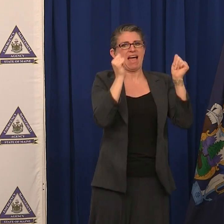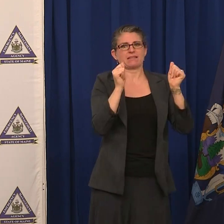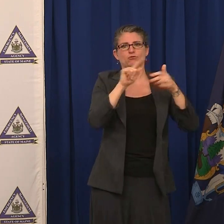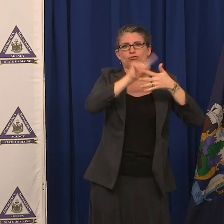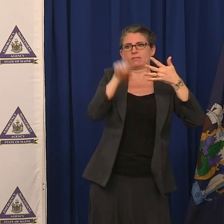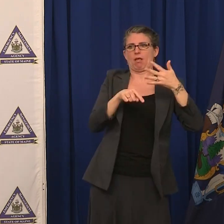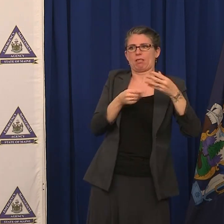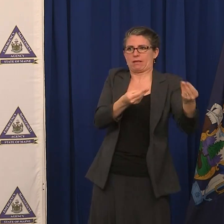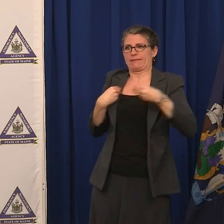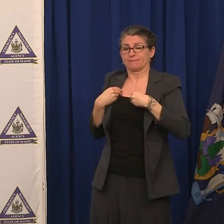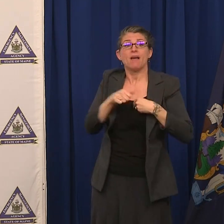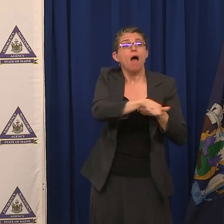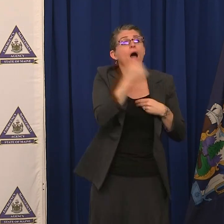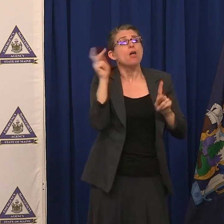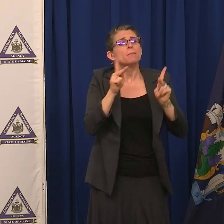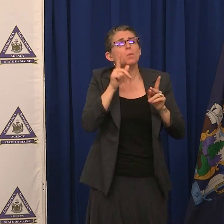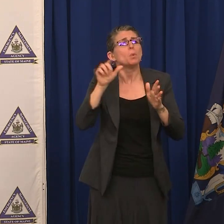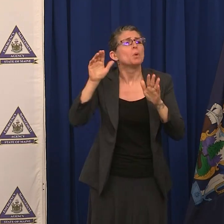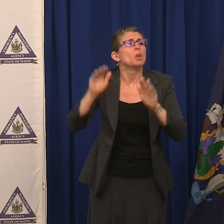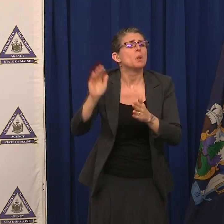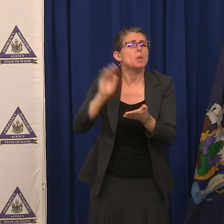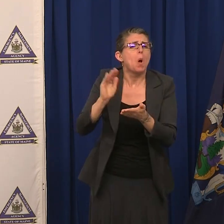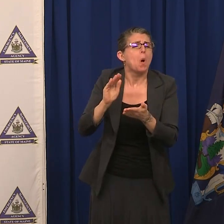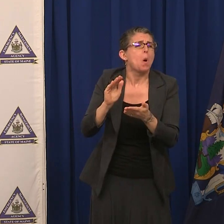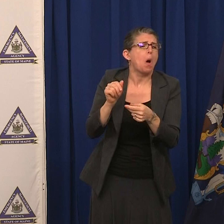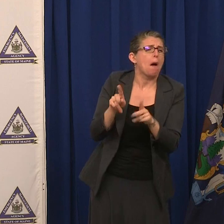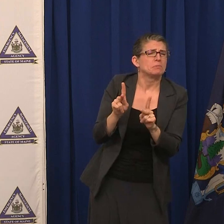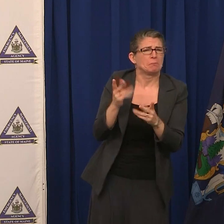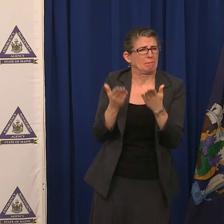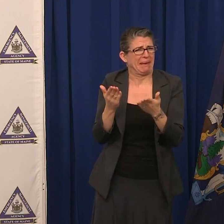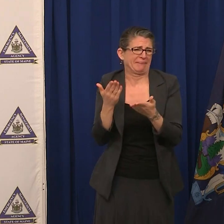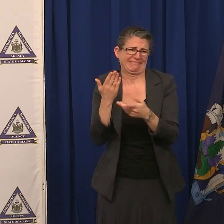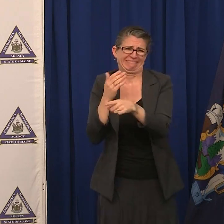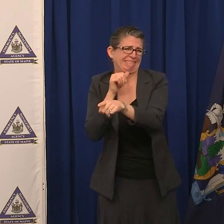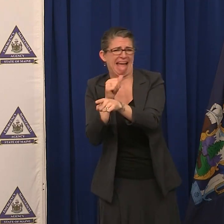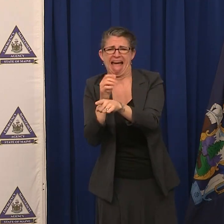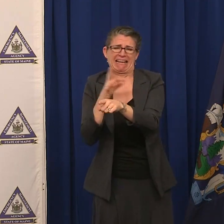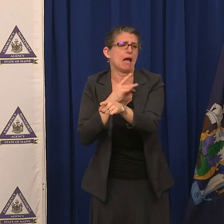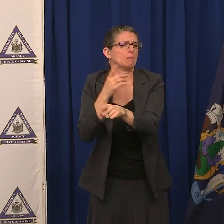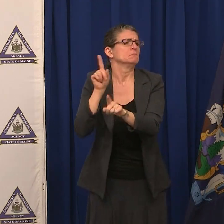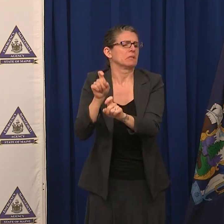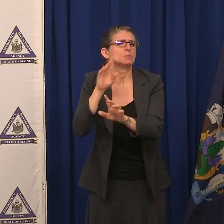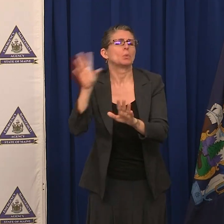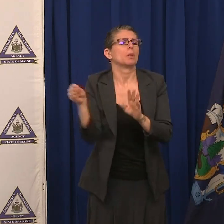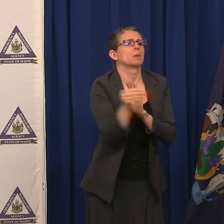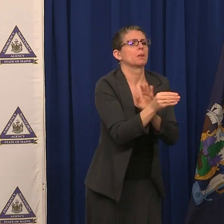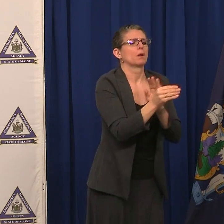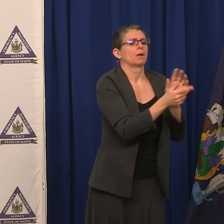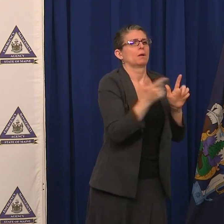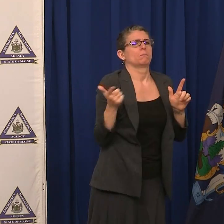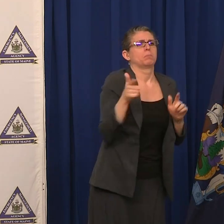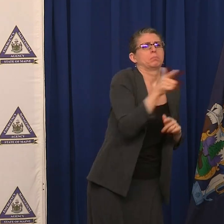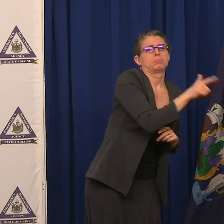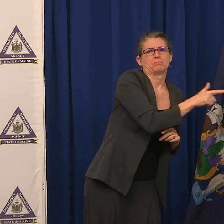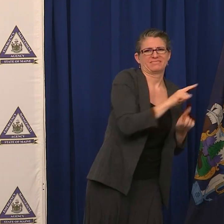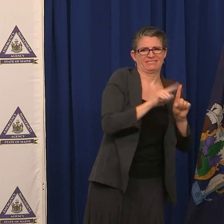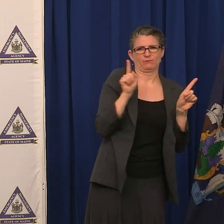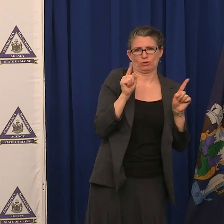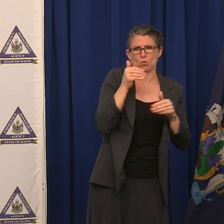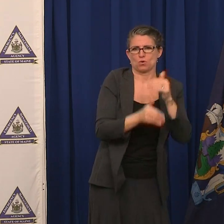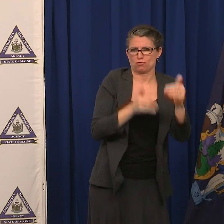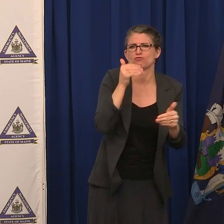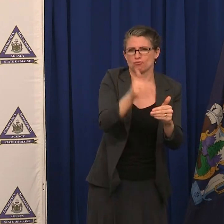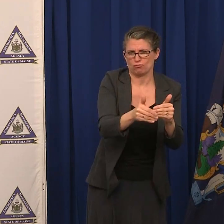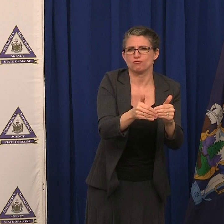that reason, we are trying to solve this problem from both ends. The first is to continue to build out additional